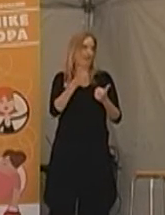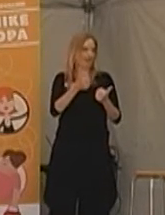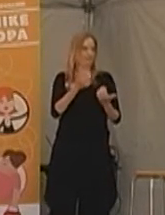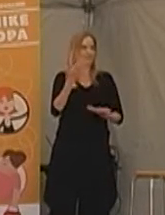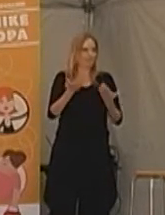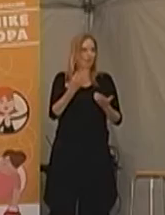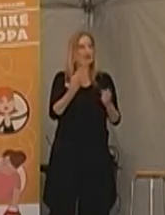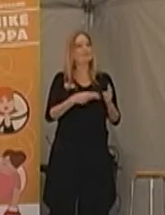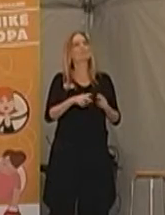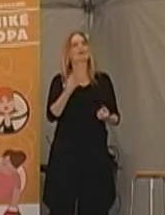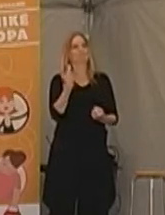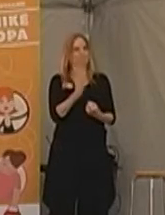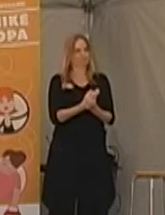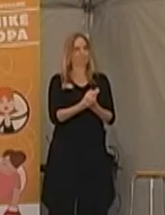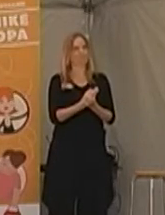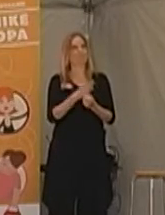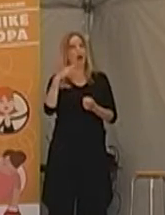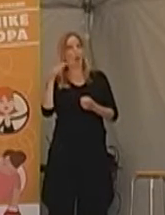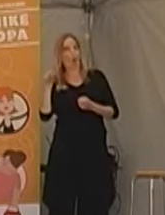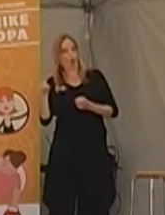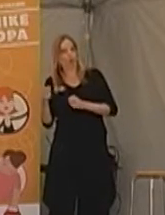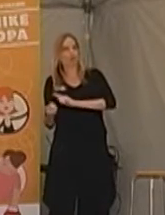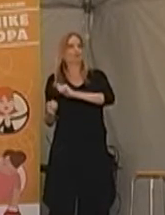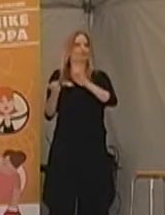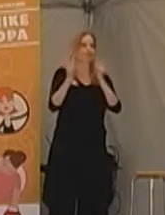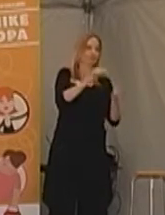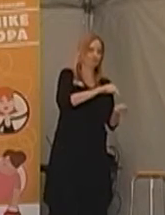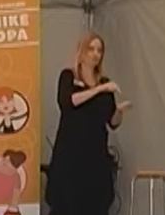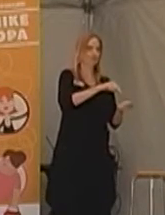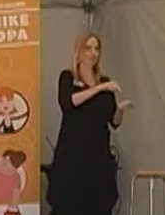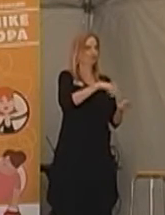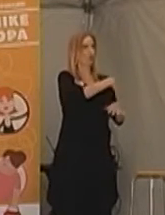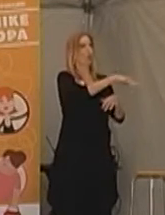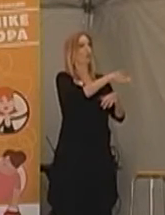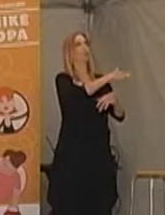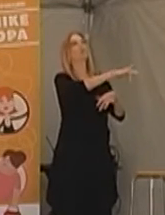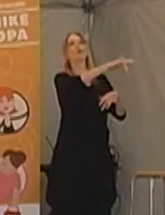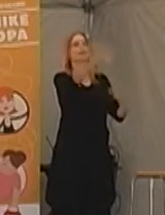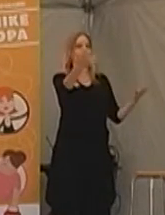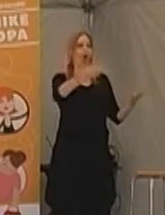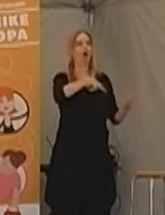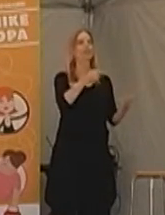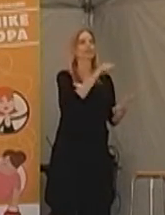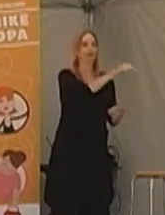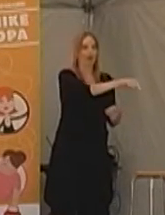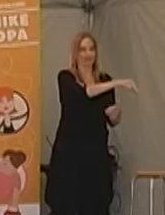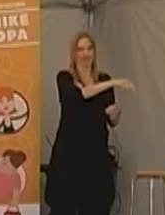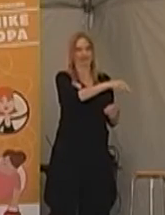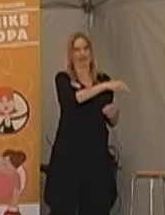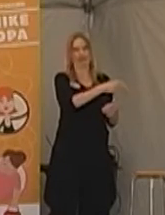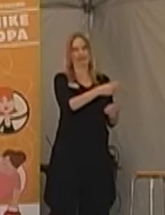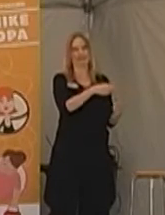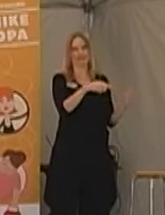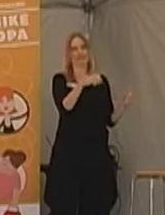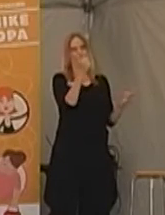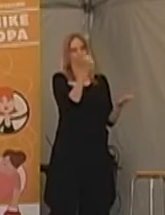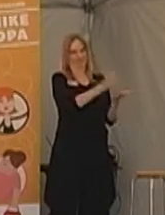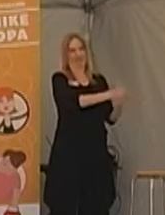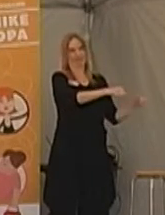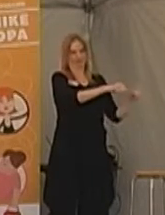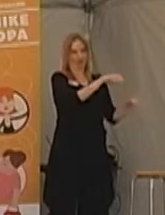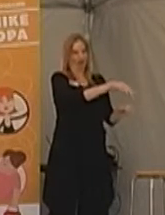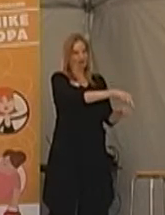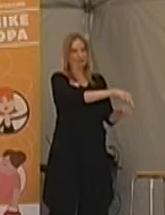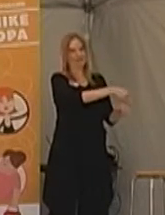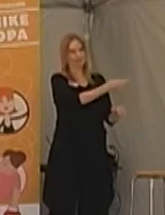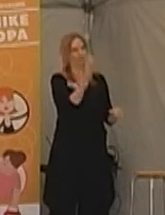and moved from central London to the middle of nowhere, rural Denmark, in bleak midwinter, and decided that I would give